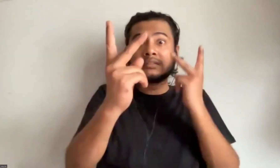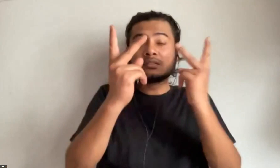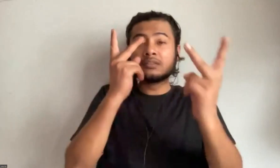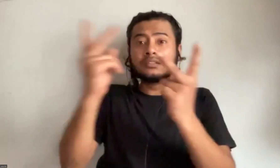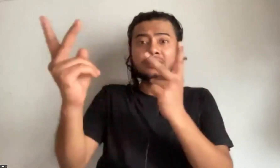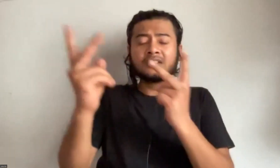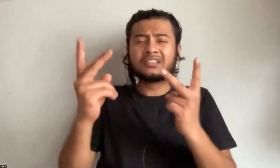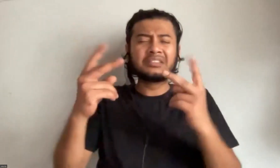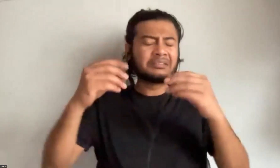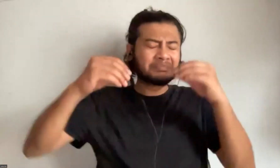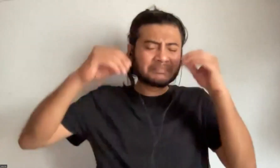in the next slide.